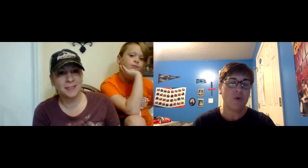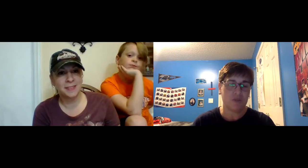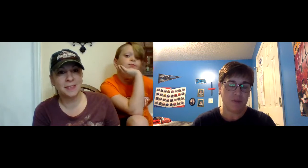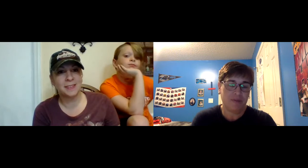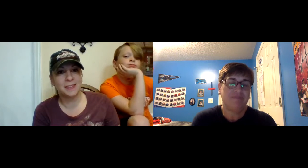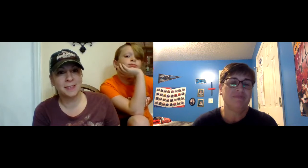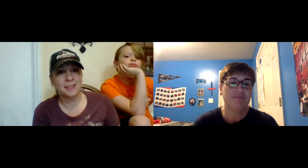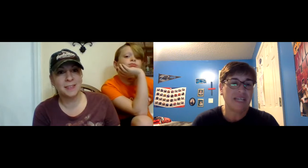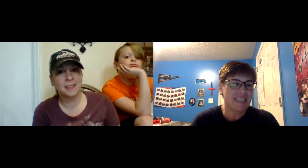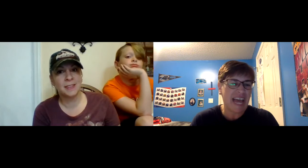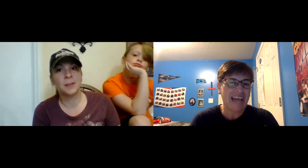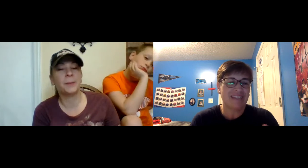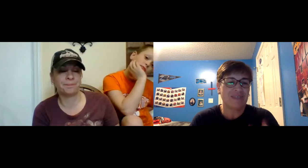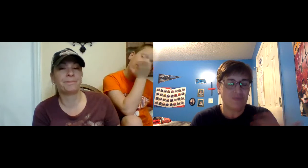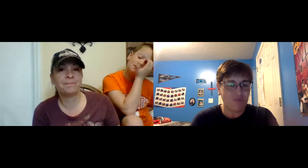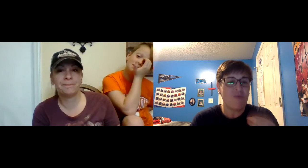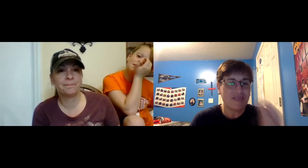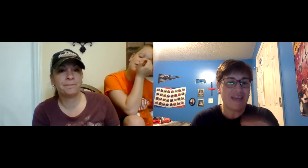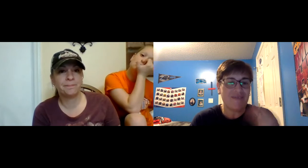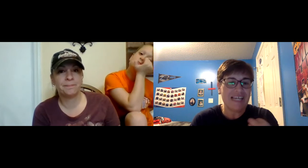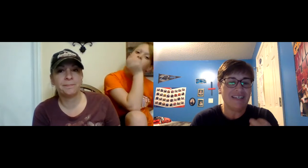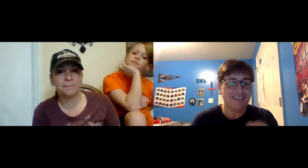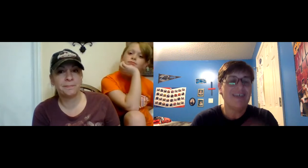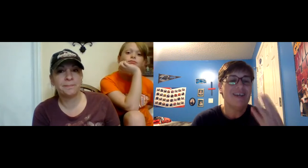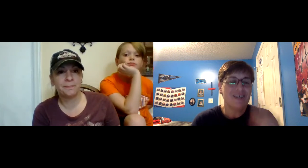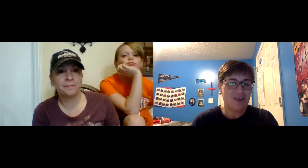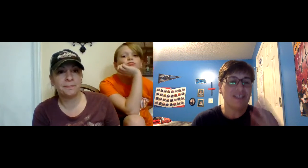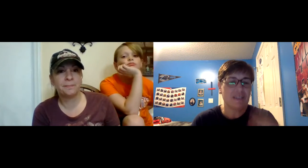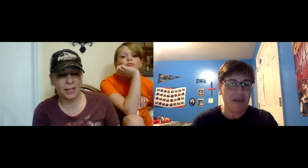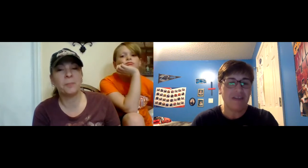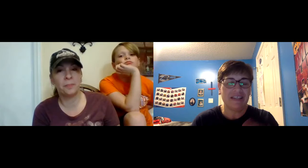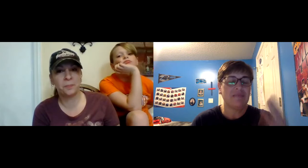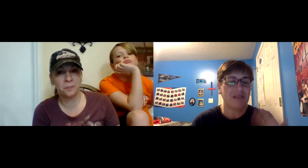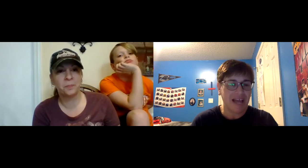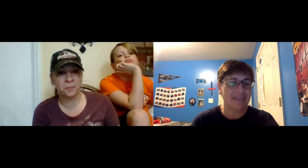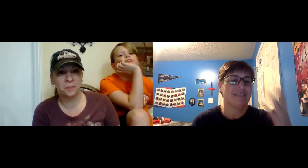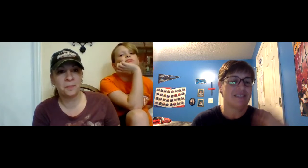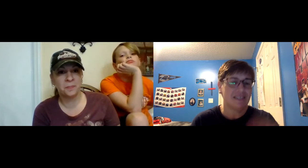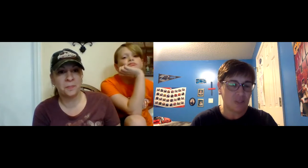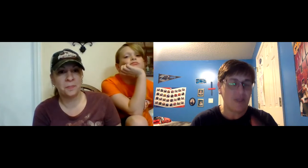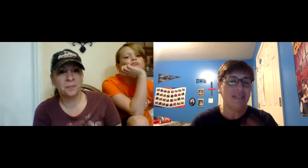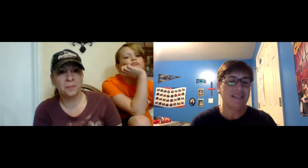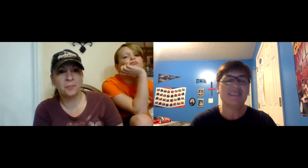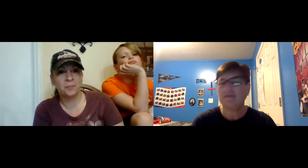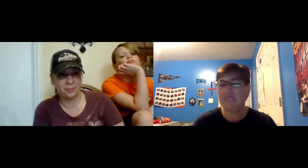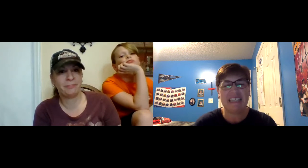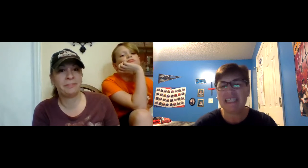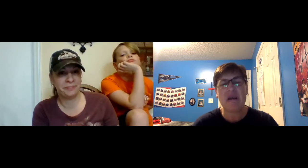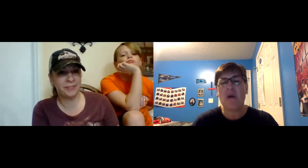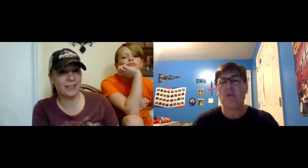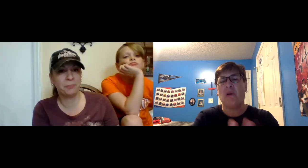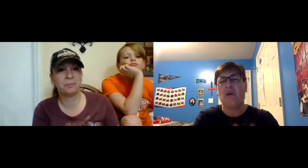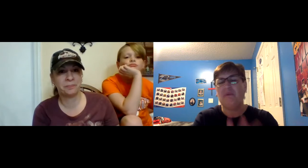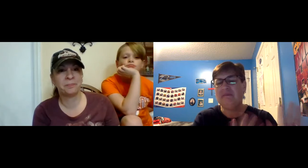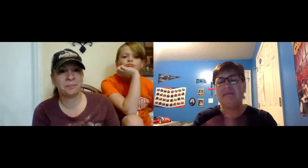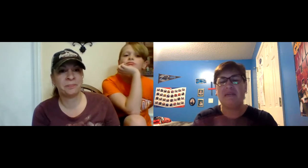eating the horse poop because it has, from what they've eaten, you can smell like the molasses and the sweetness. And yeah, it's like,